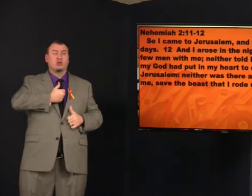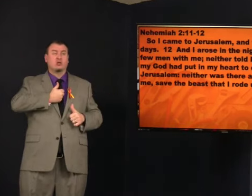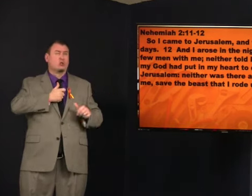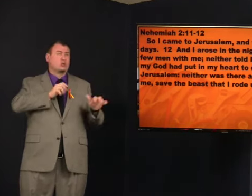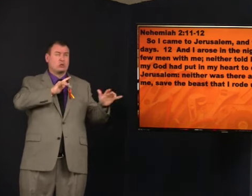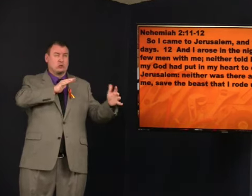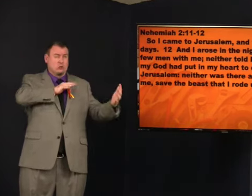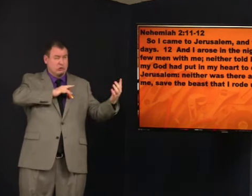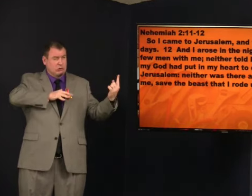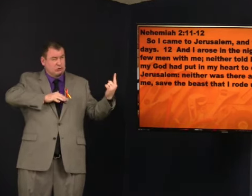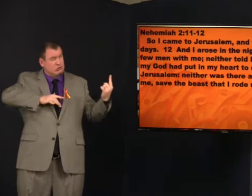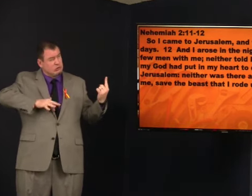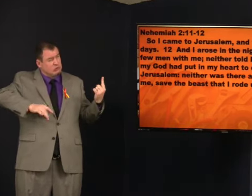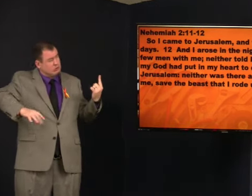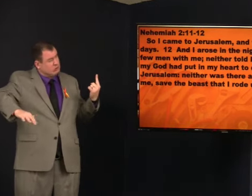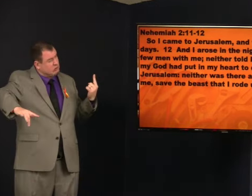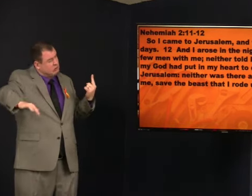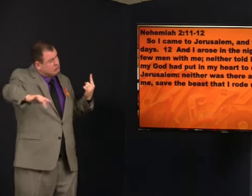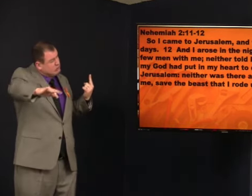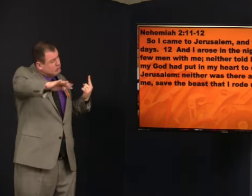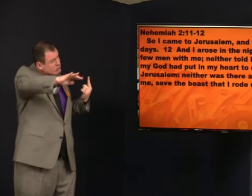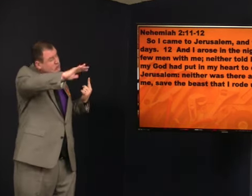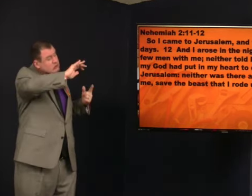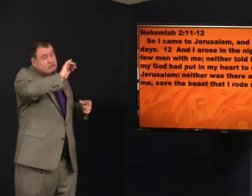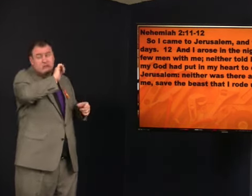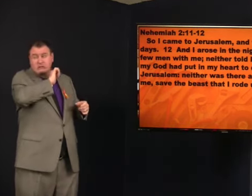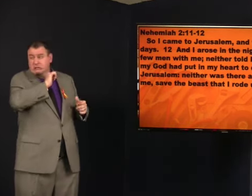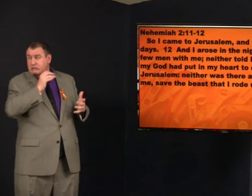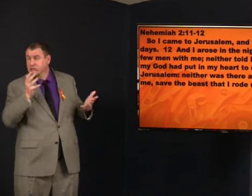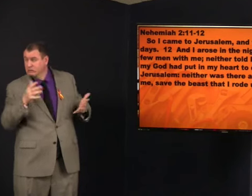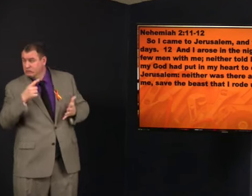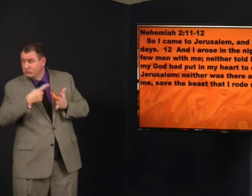want others to see. So first they had